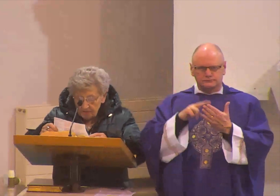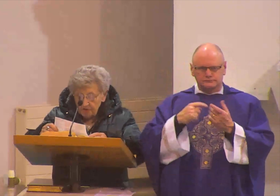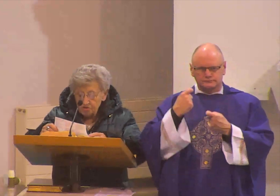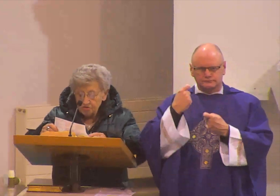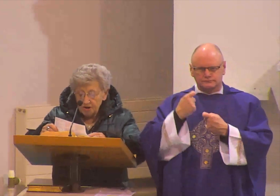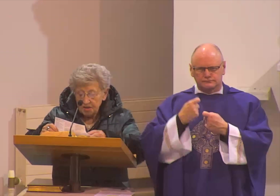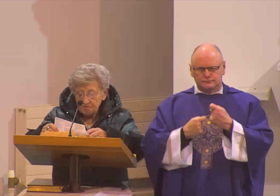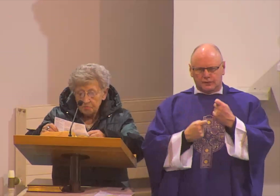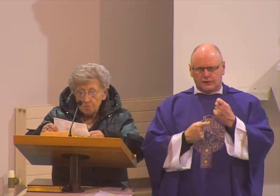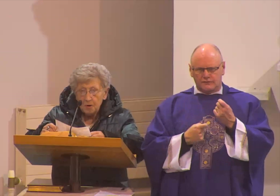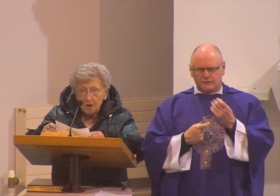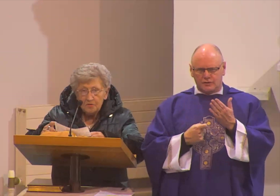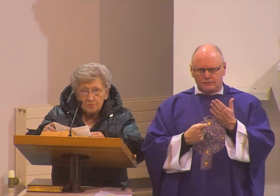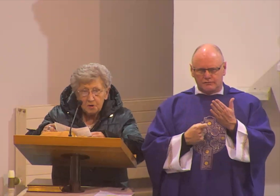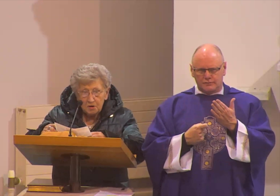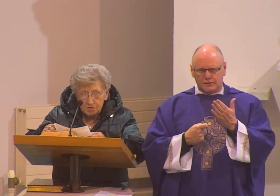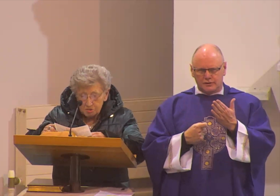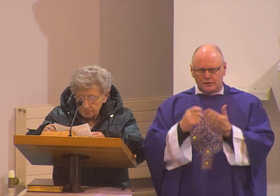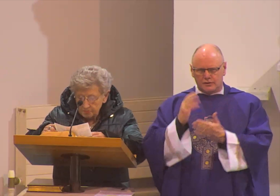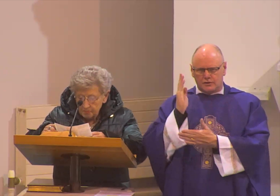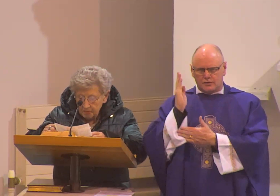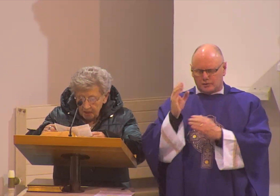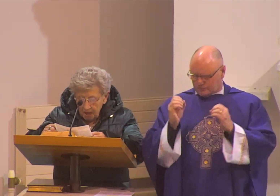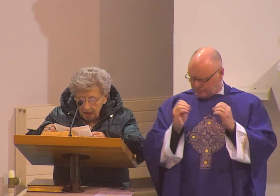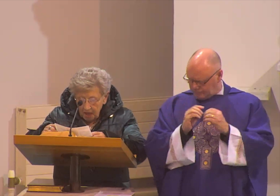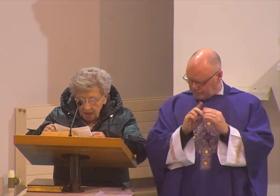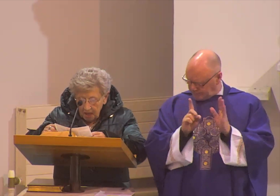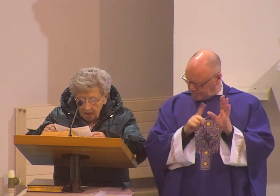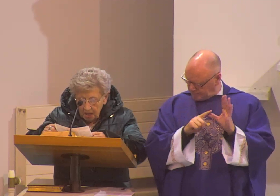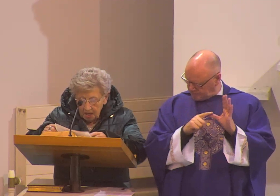The first readings from the prophet Parish.